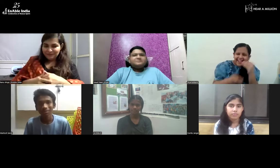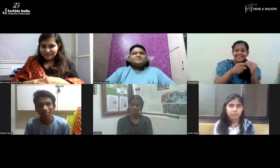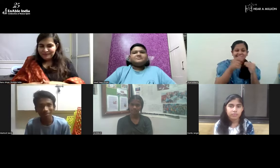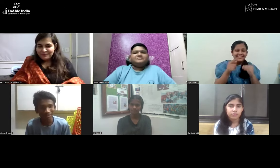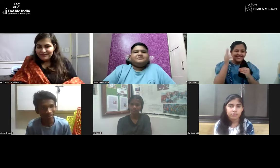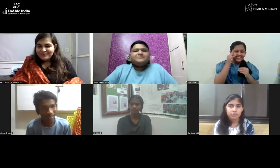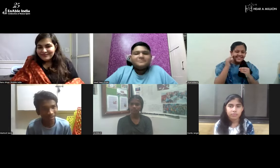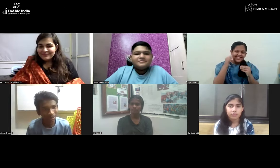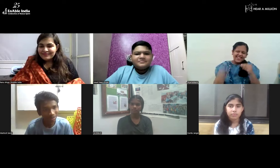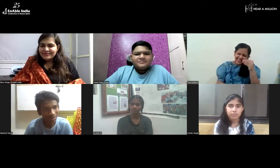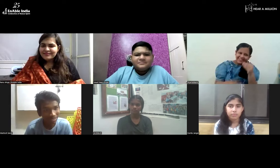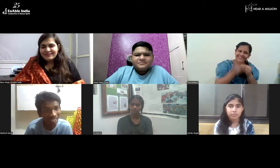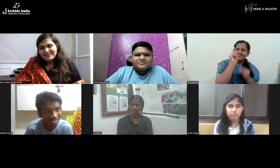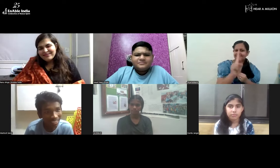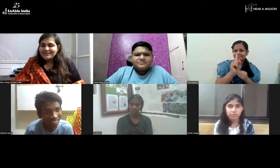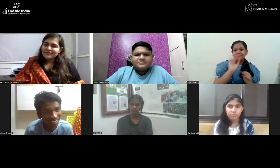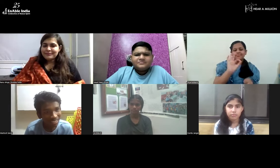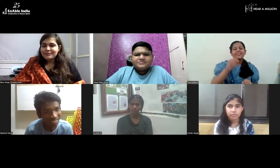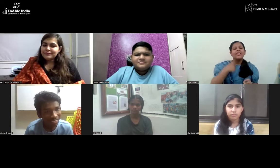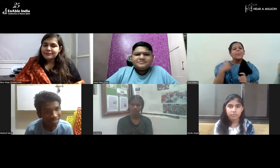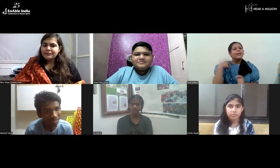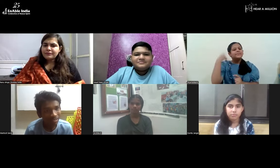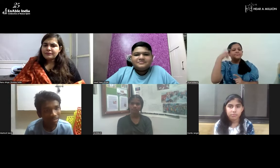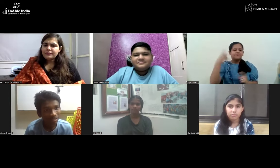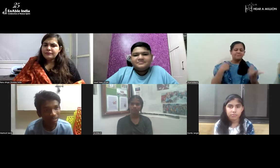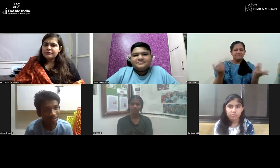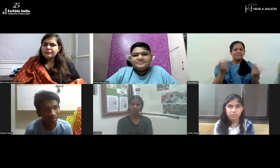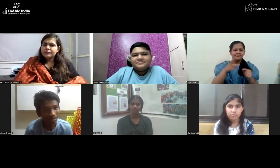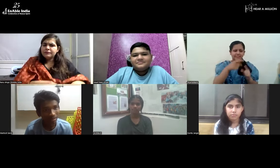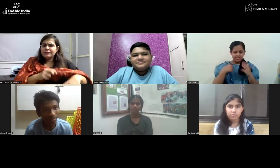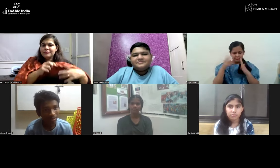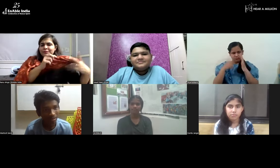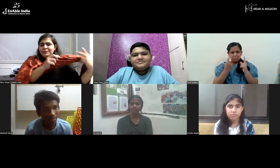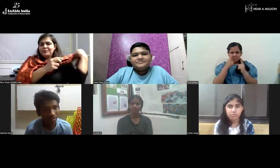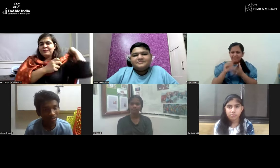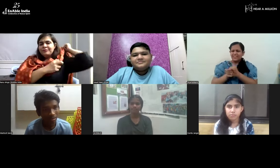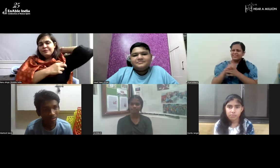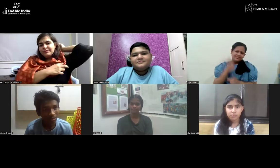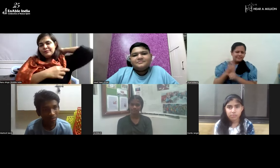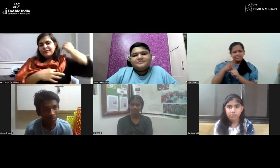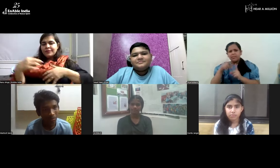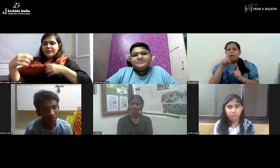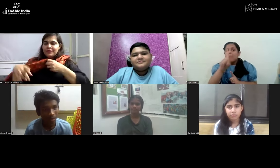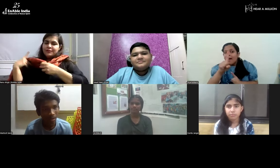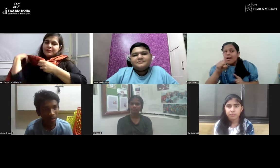Right, person's behavior change comes up. So do not right. keep it to yourself. Yeah,